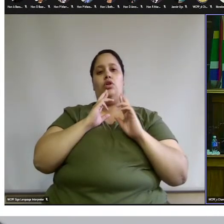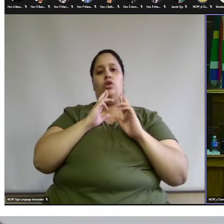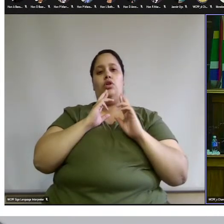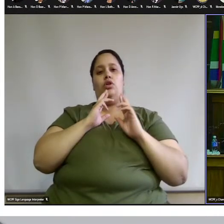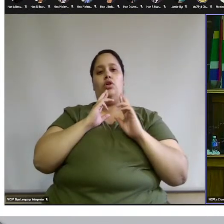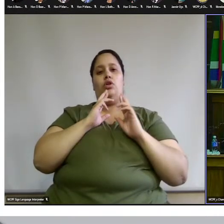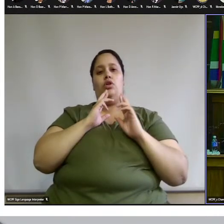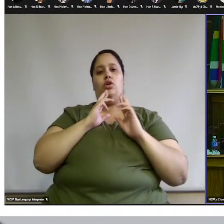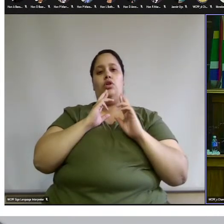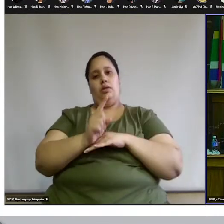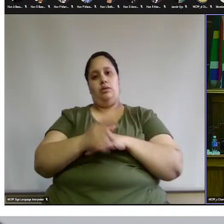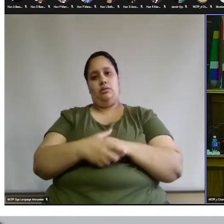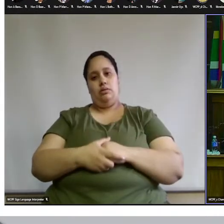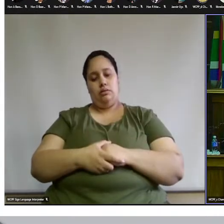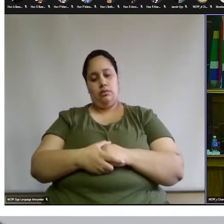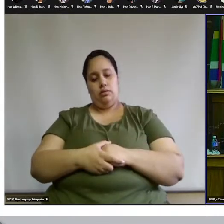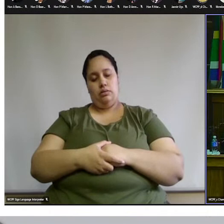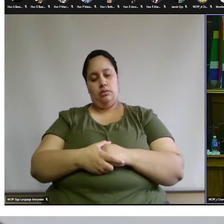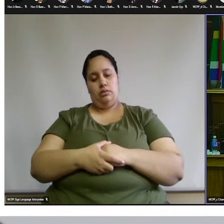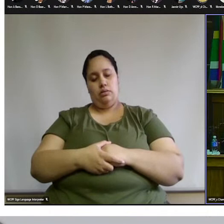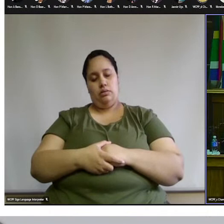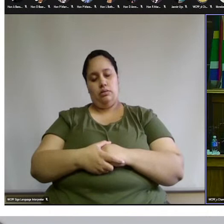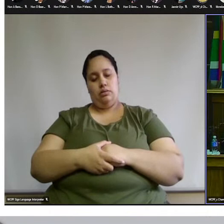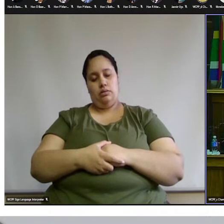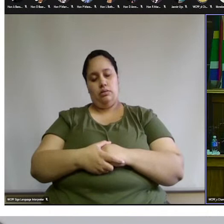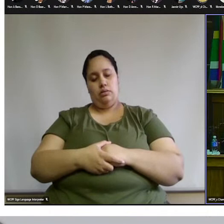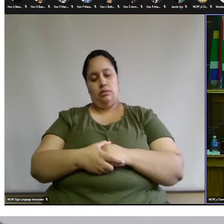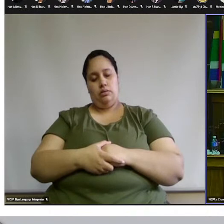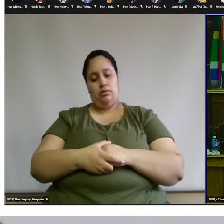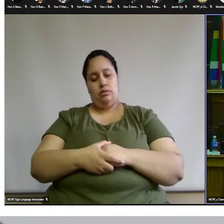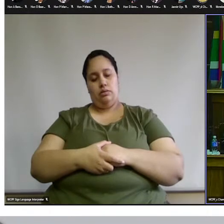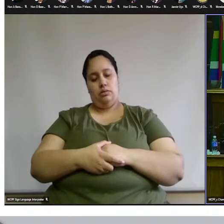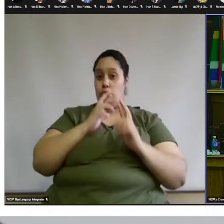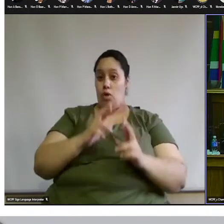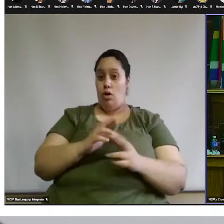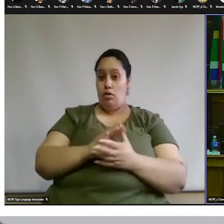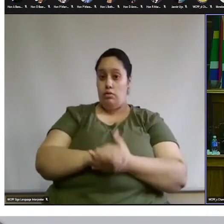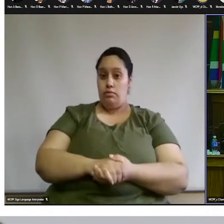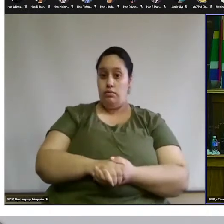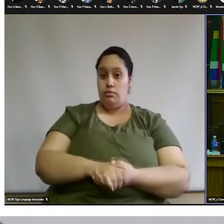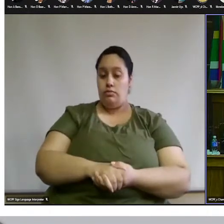5 minutes collectively. Are there any ministers who would like to respond?